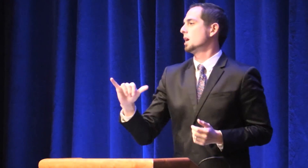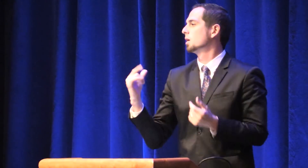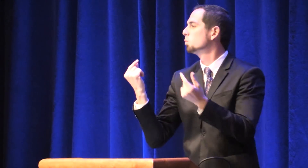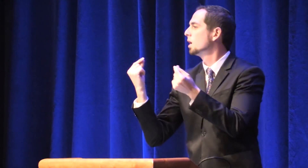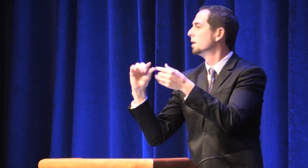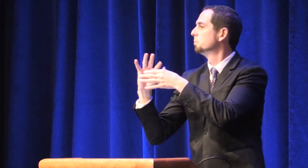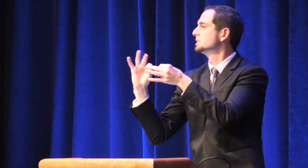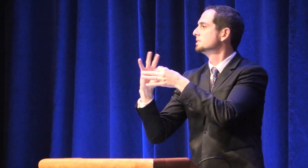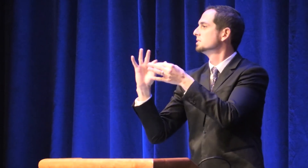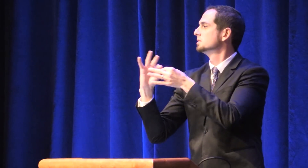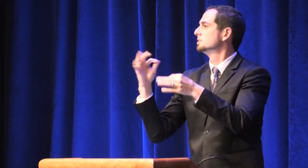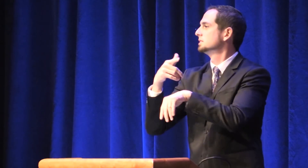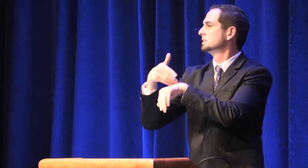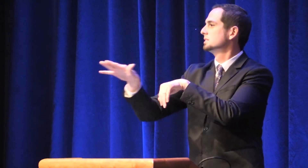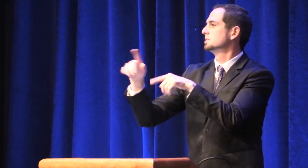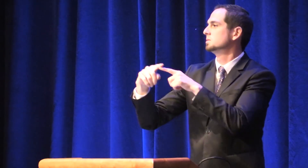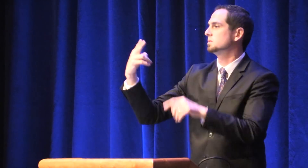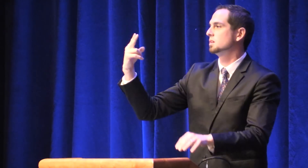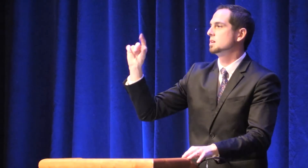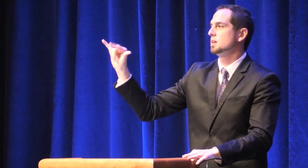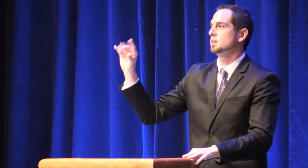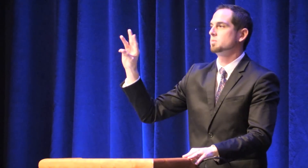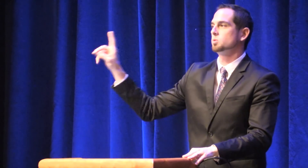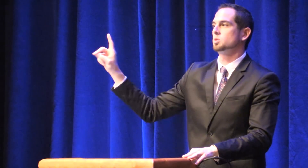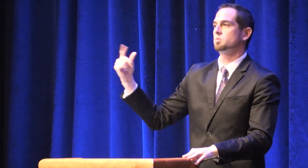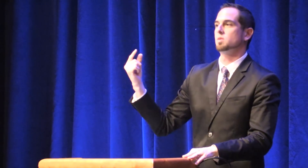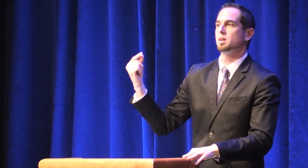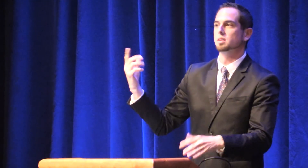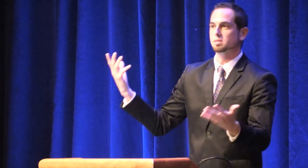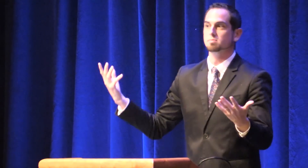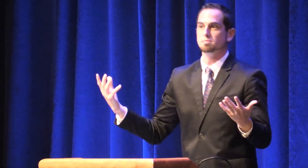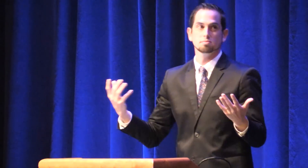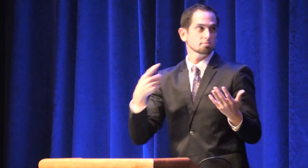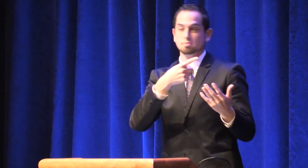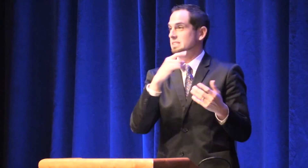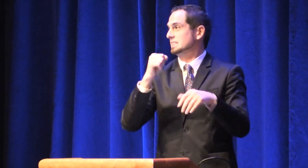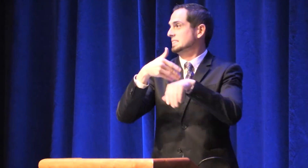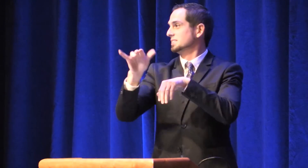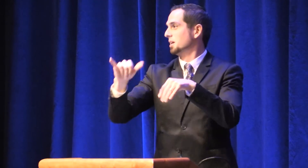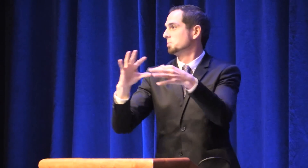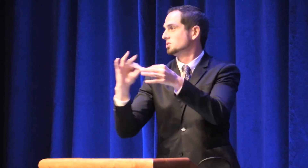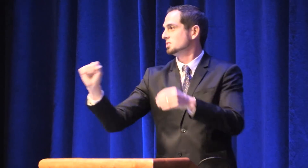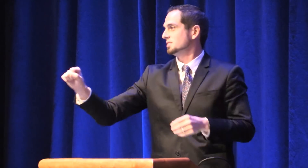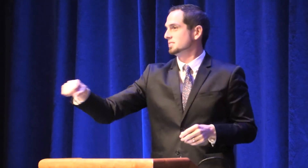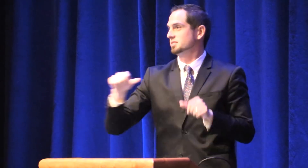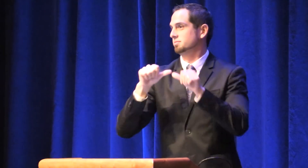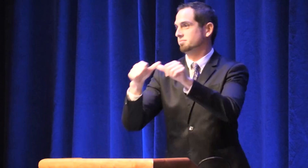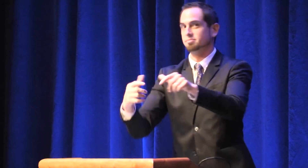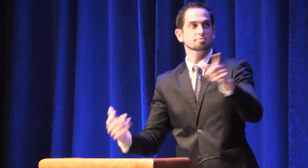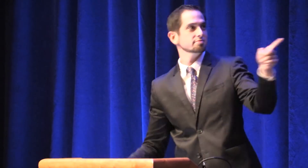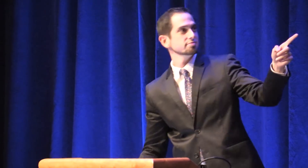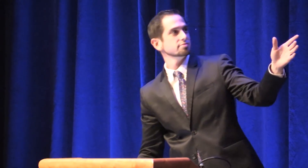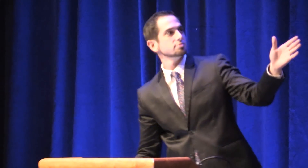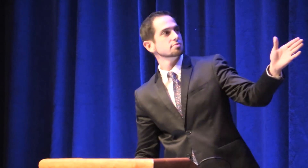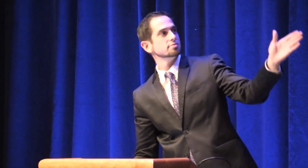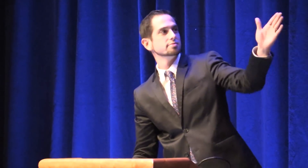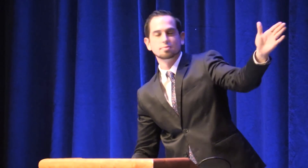CJ Jones has remarked that it took him decades to achieve the dreams that he has. What kind of message is that sending to Hollywood?